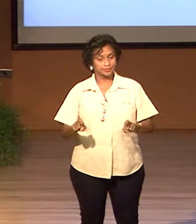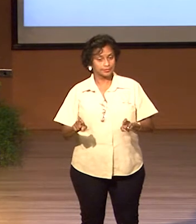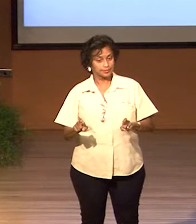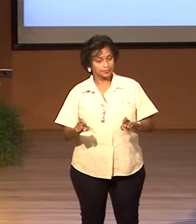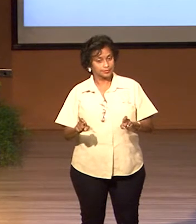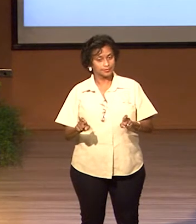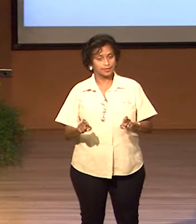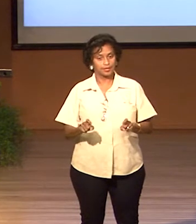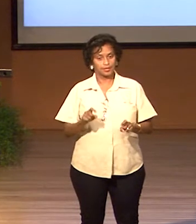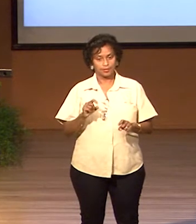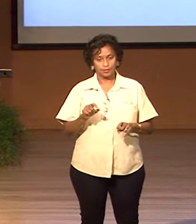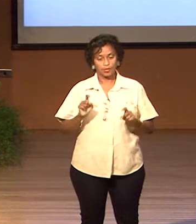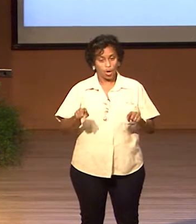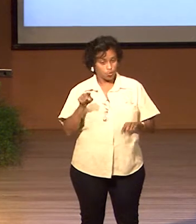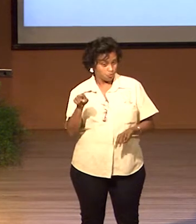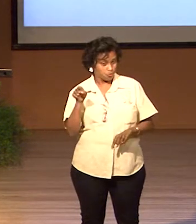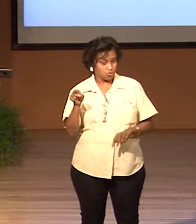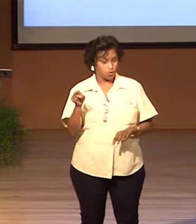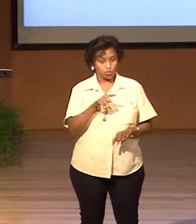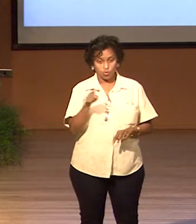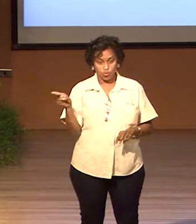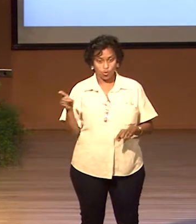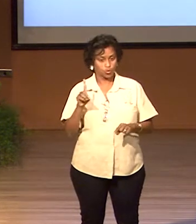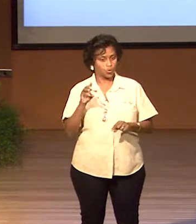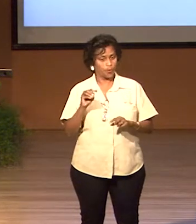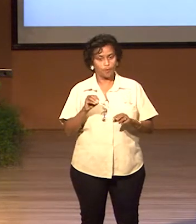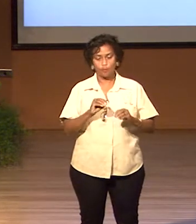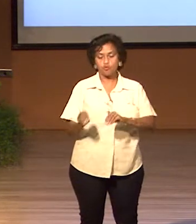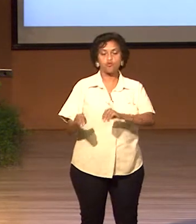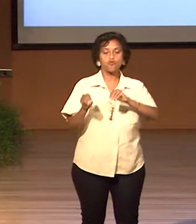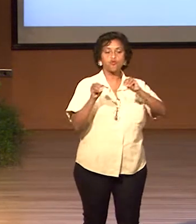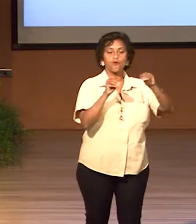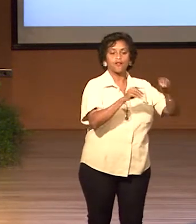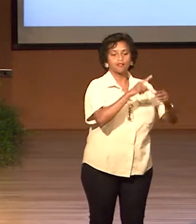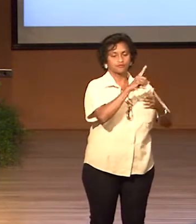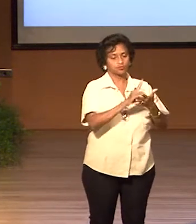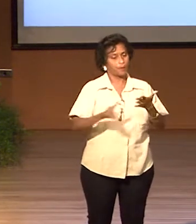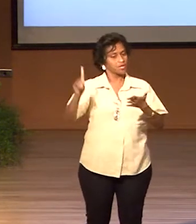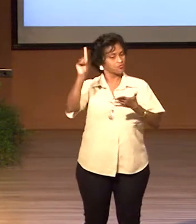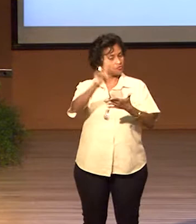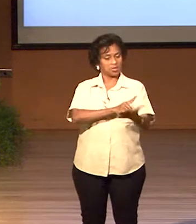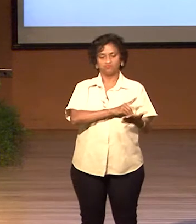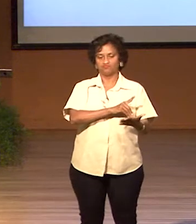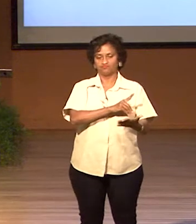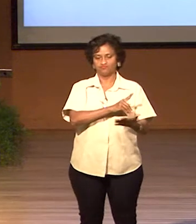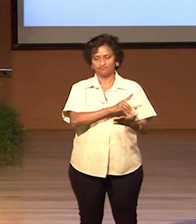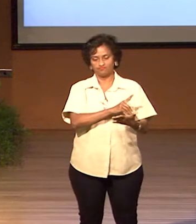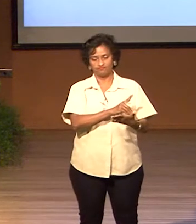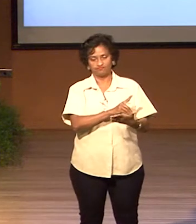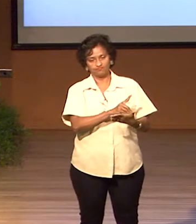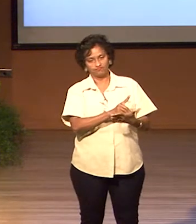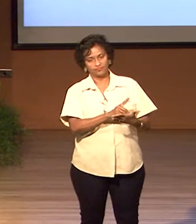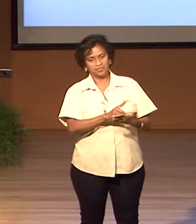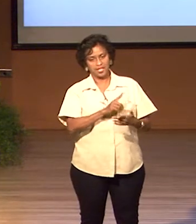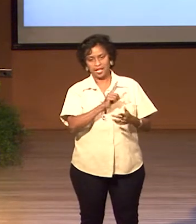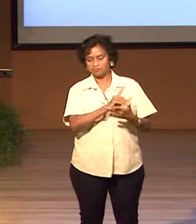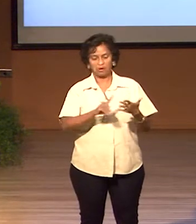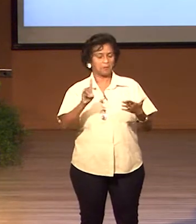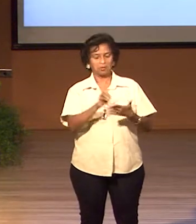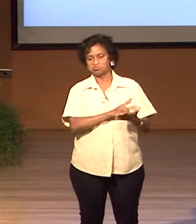to prejudice and the lack of protection for people with autism and other neurologically